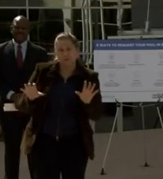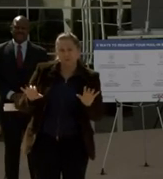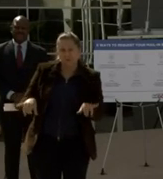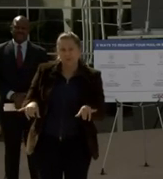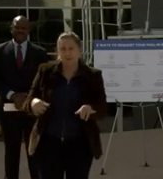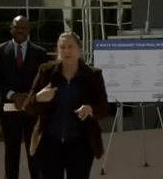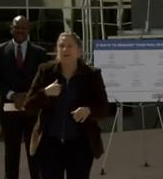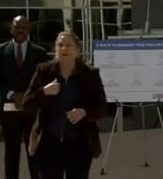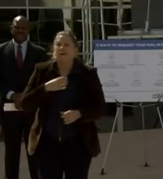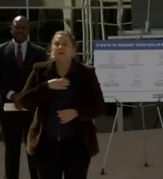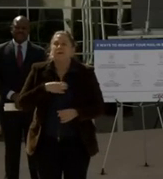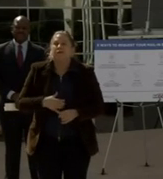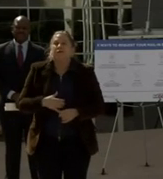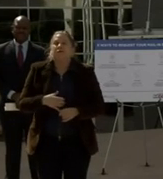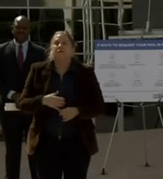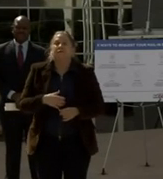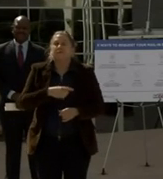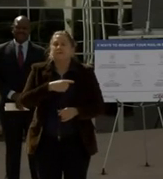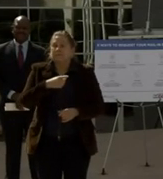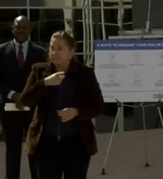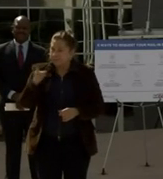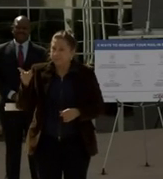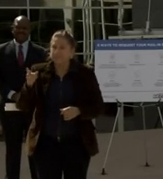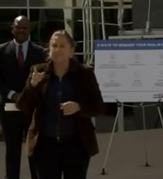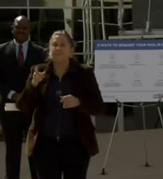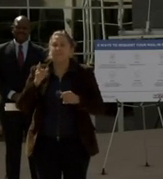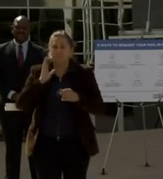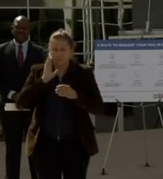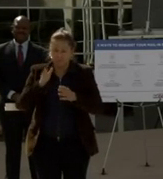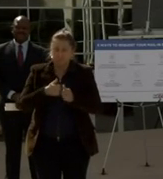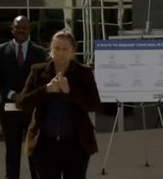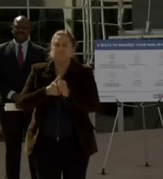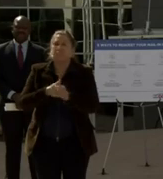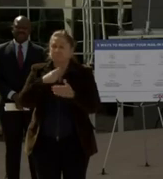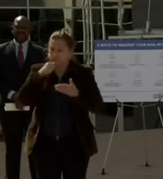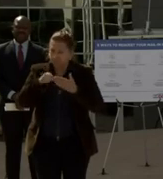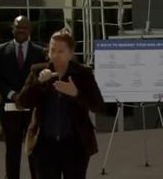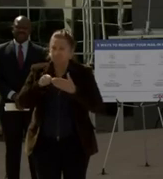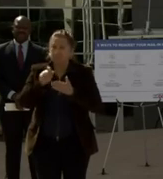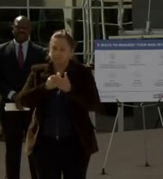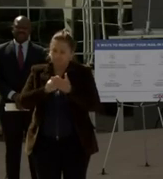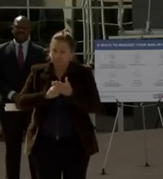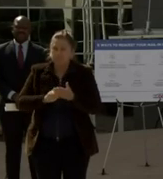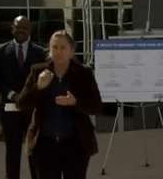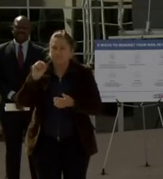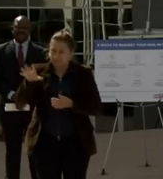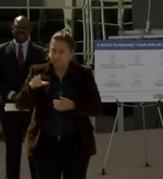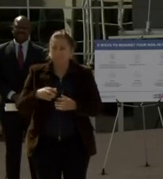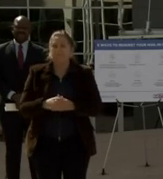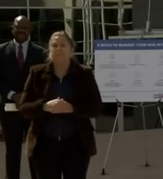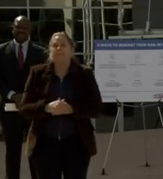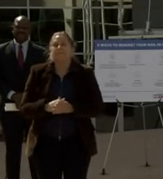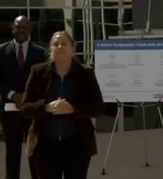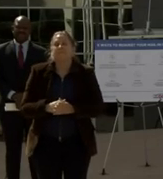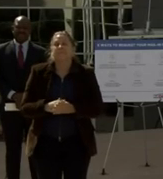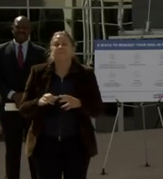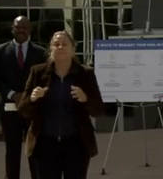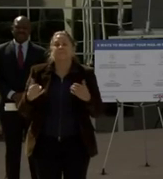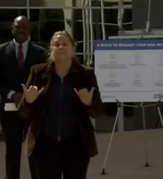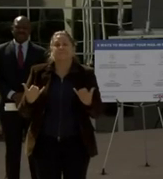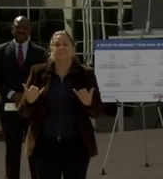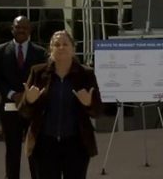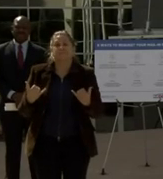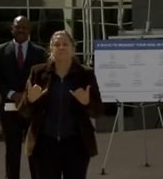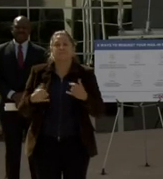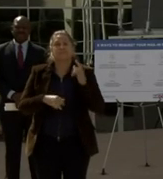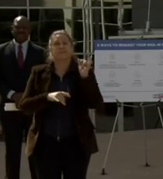Bennett outlined in terms of how to request that ballot. And going further, though, to ensure that for same-day voter registration and same-day balloting, we